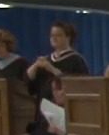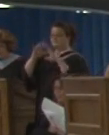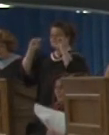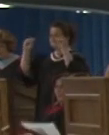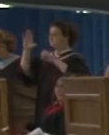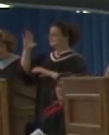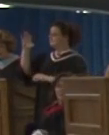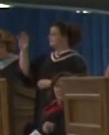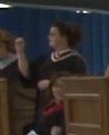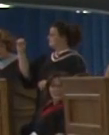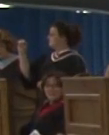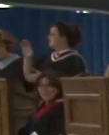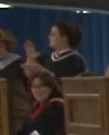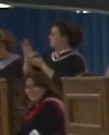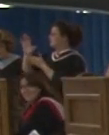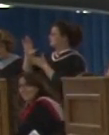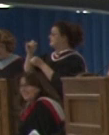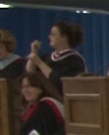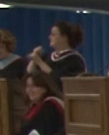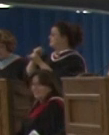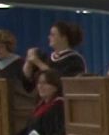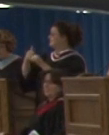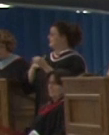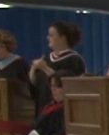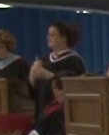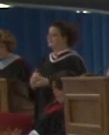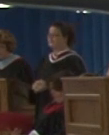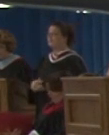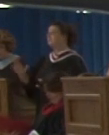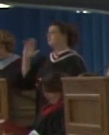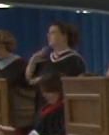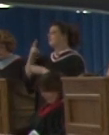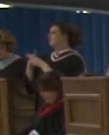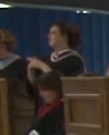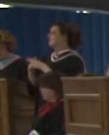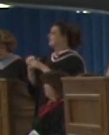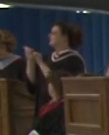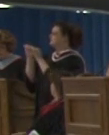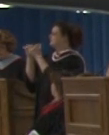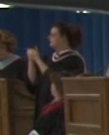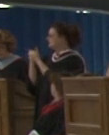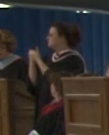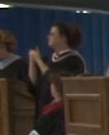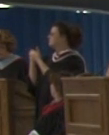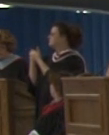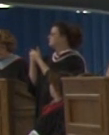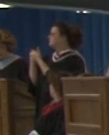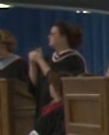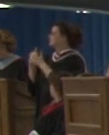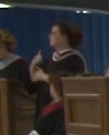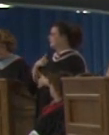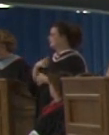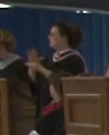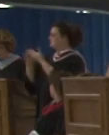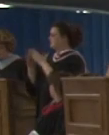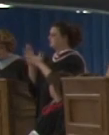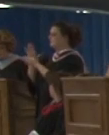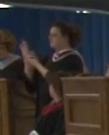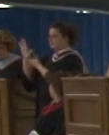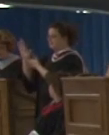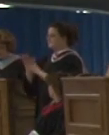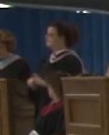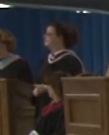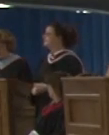and CEO of Colleges and Institutes Canada, formerly known as the Association of Canadian Community